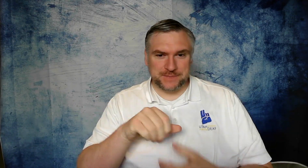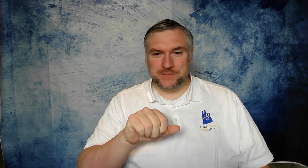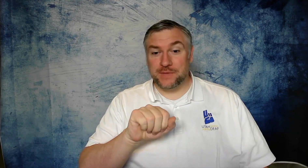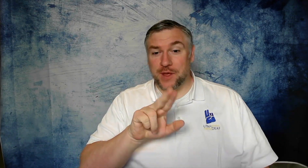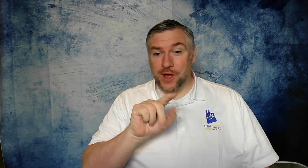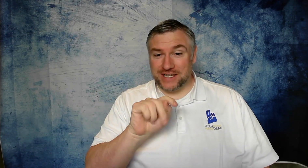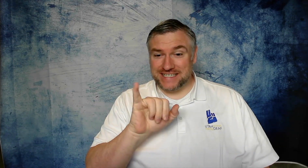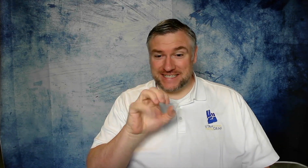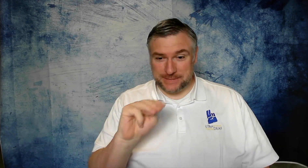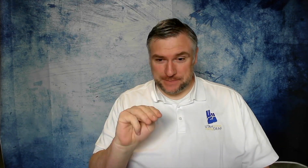autism.